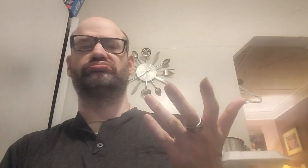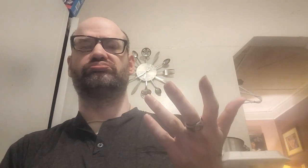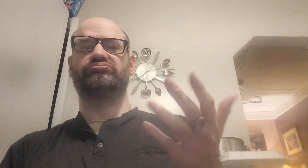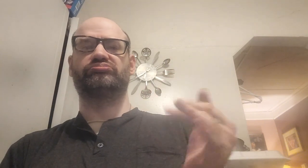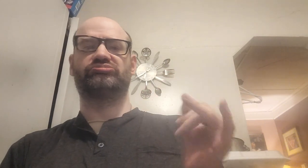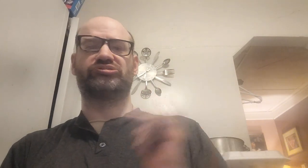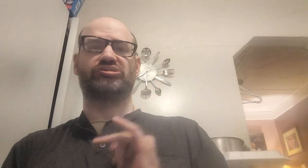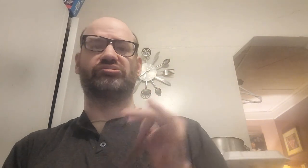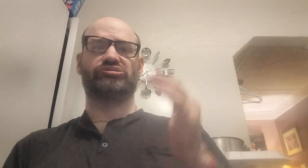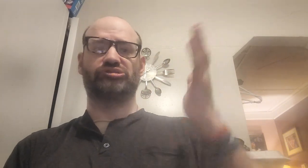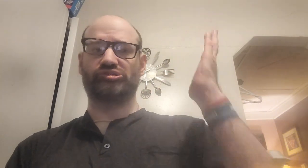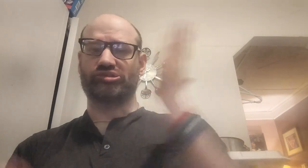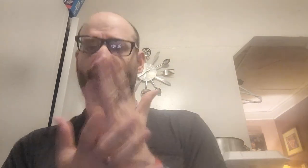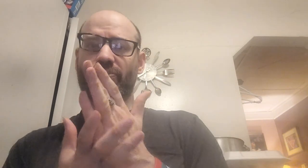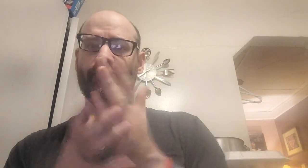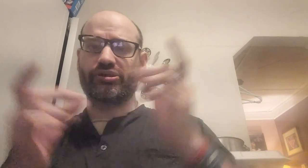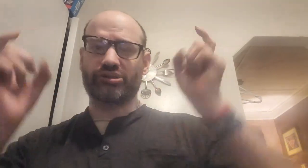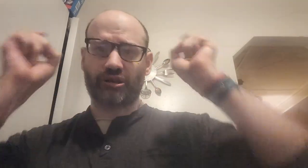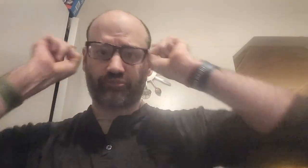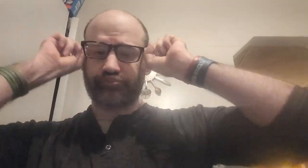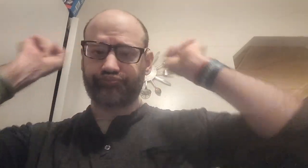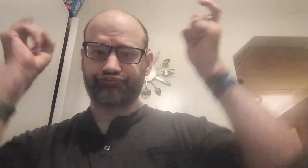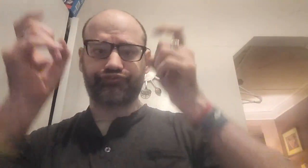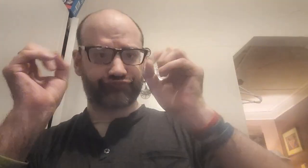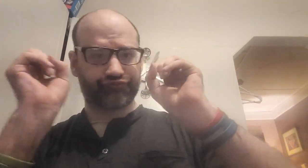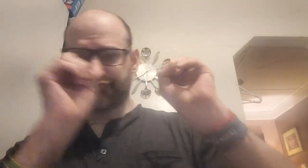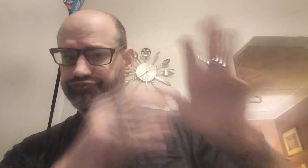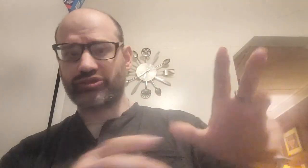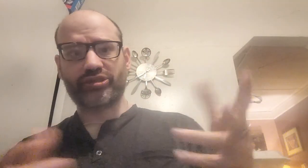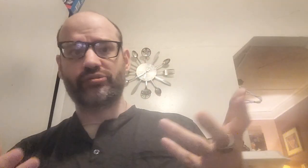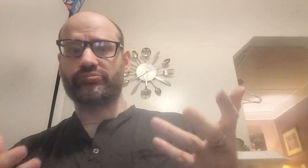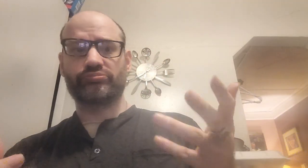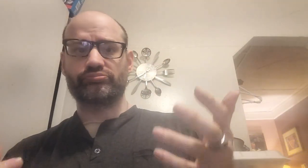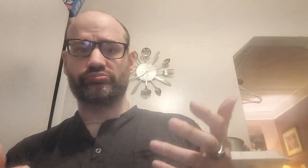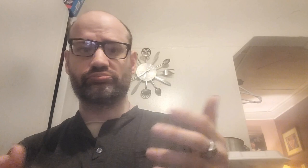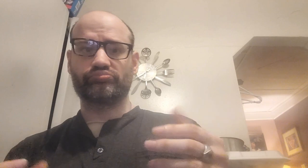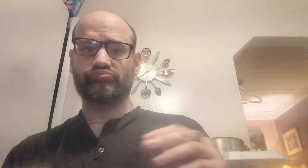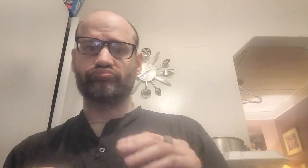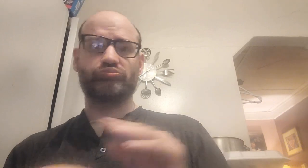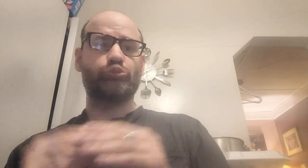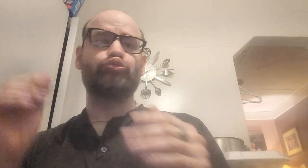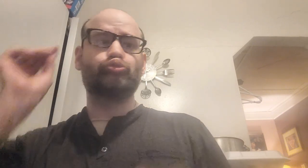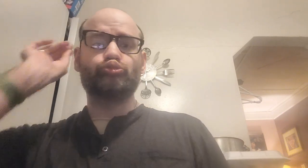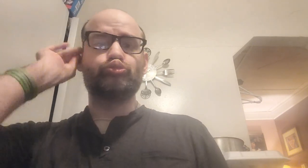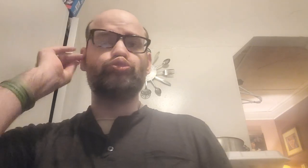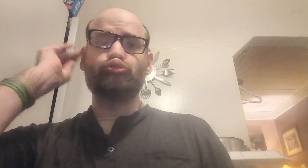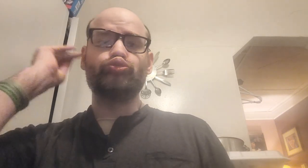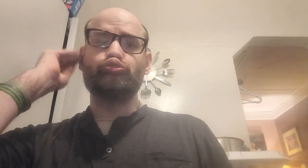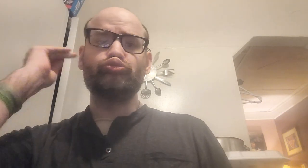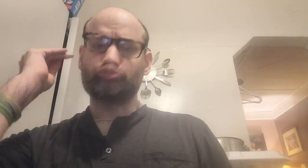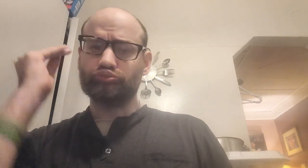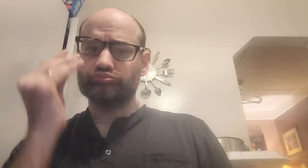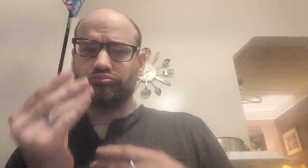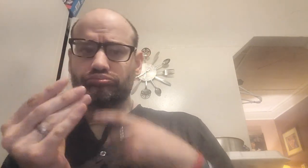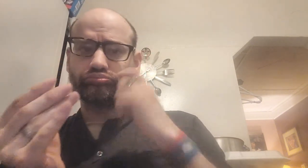Years later, I stopped hearing aids, my ear was sore, I washed my ears, I